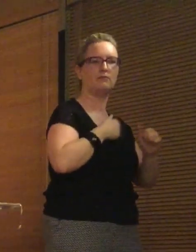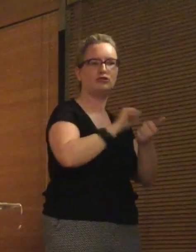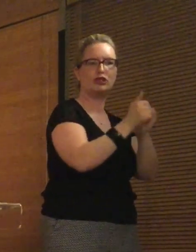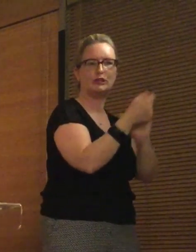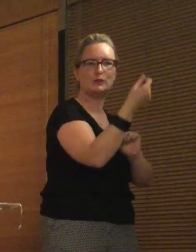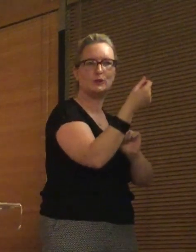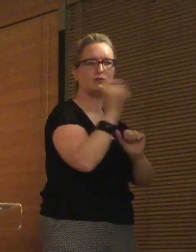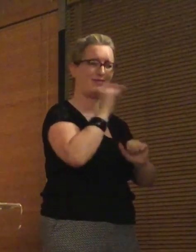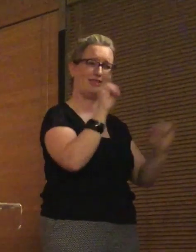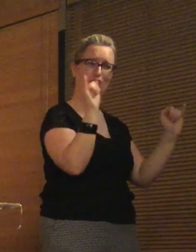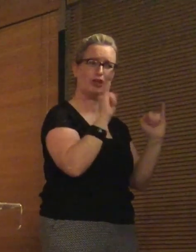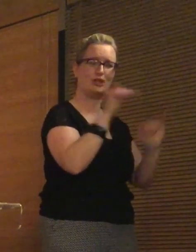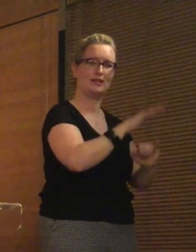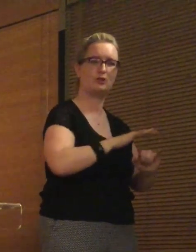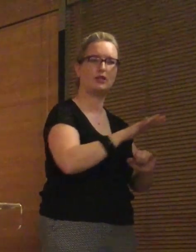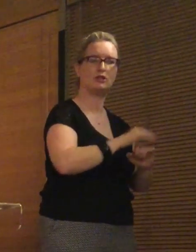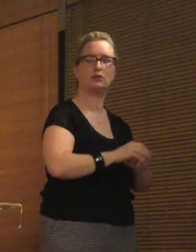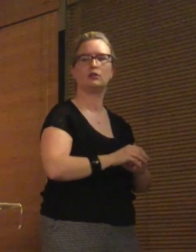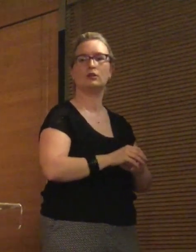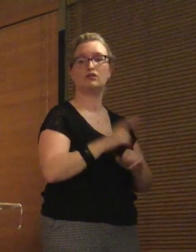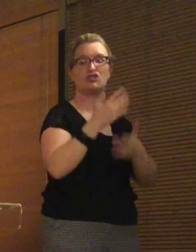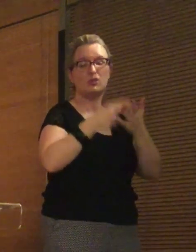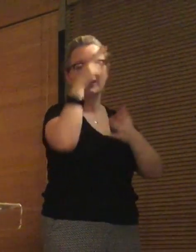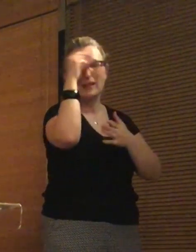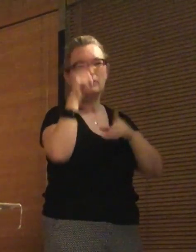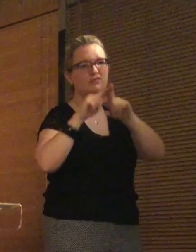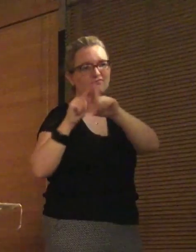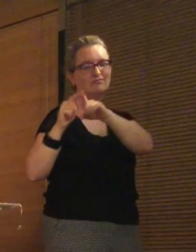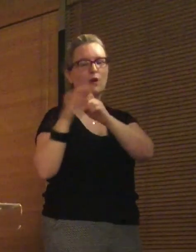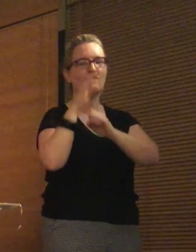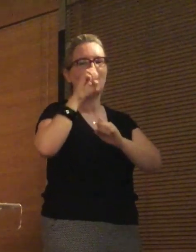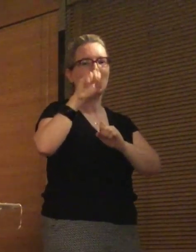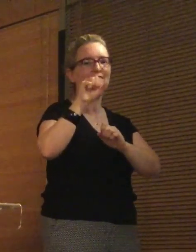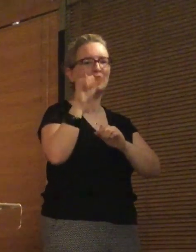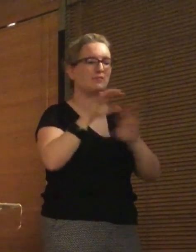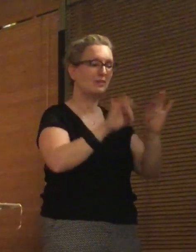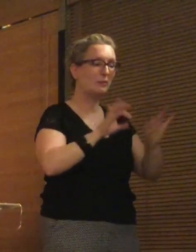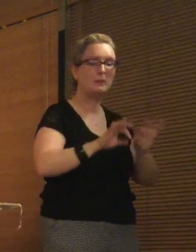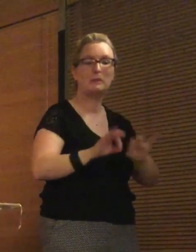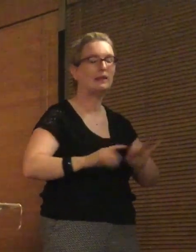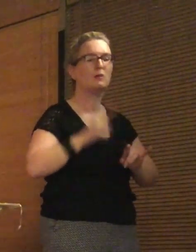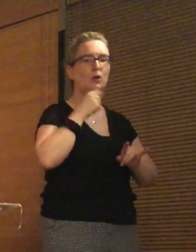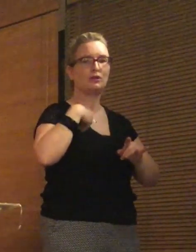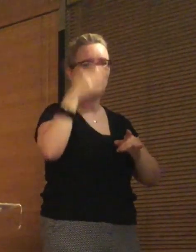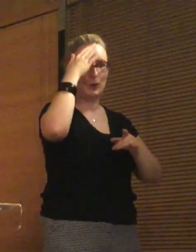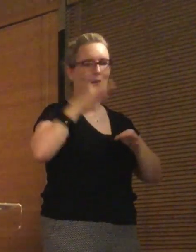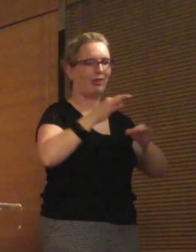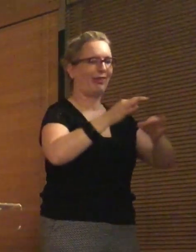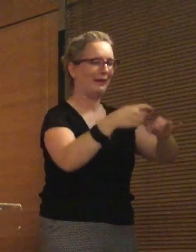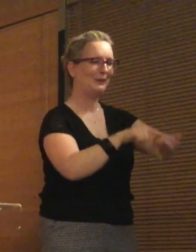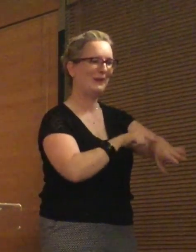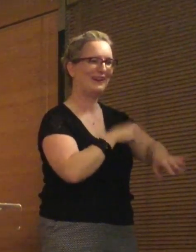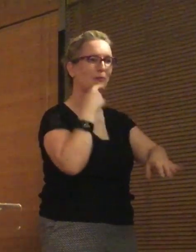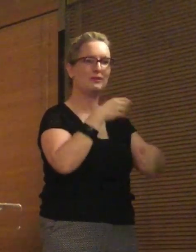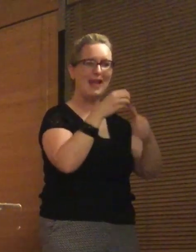Yeah. Now, that's just some example, I think, of the essays. I've talked about it, I know I've kept you too long, but every